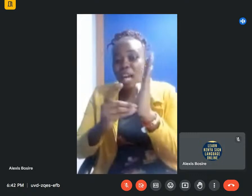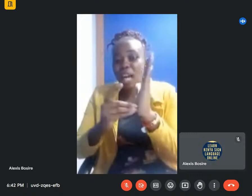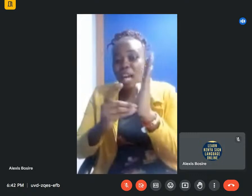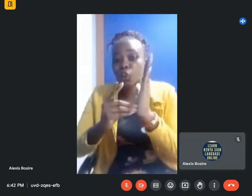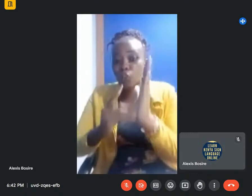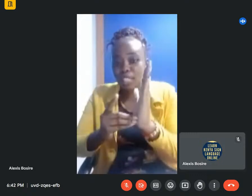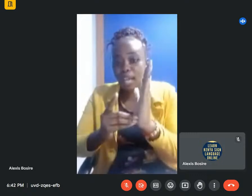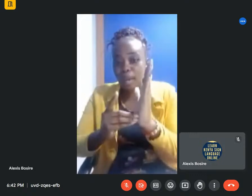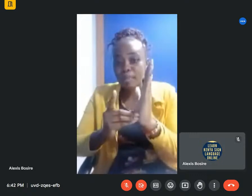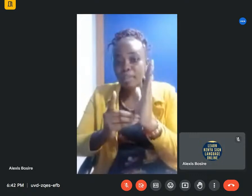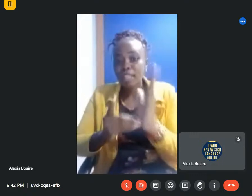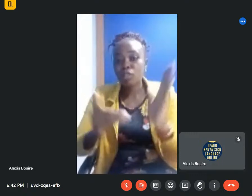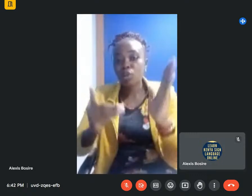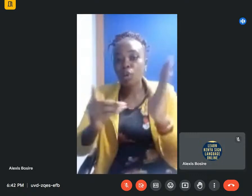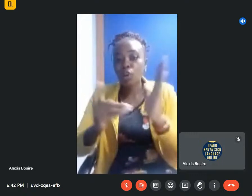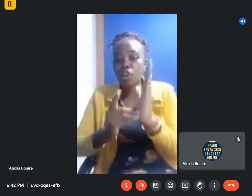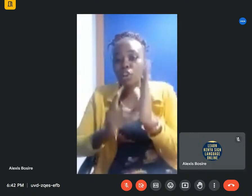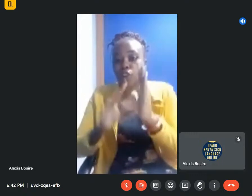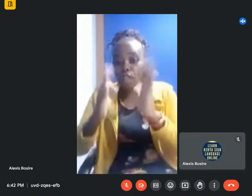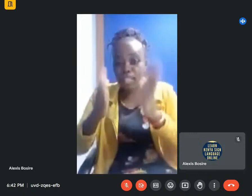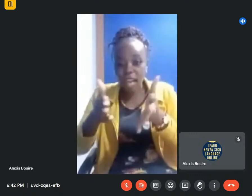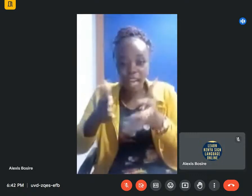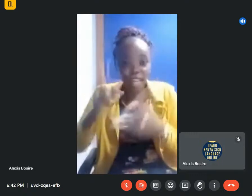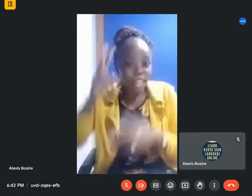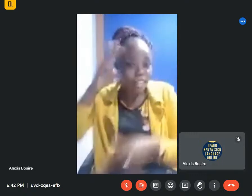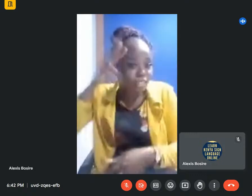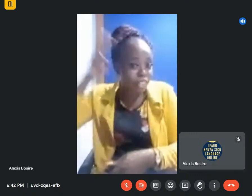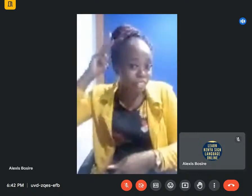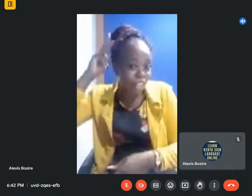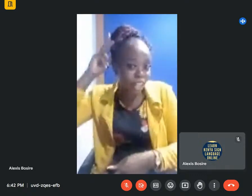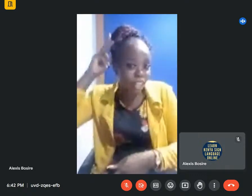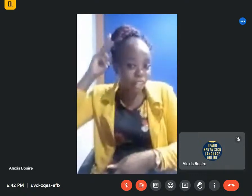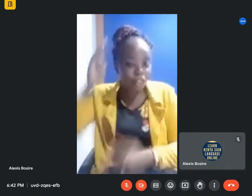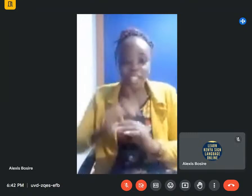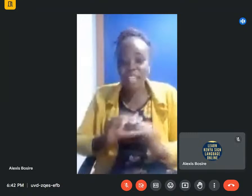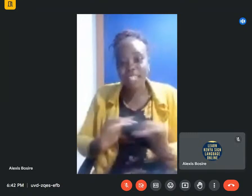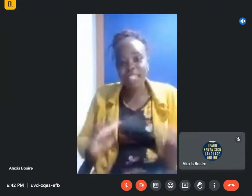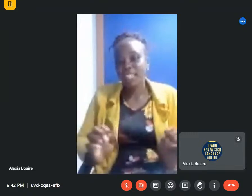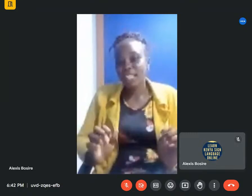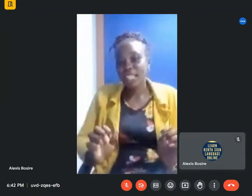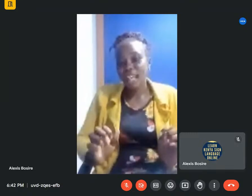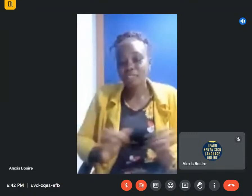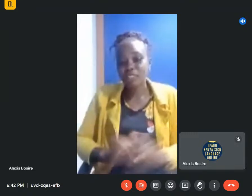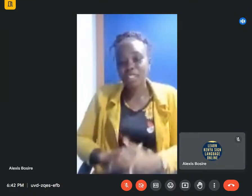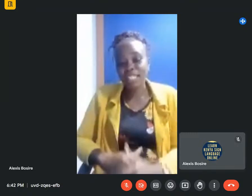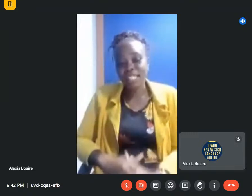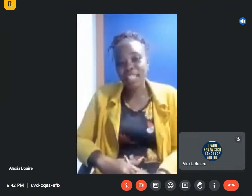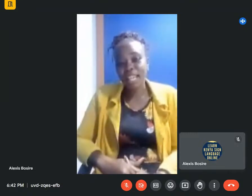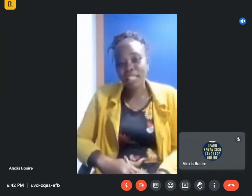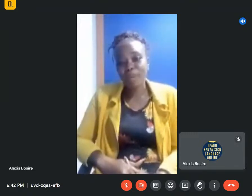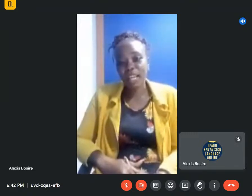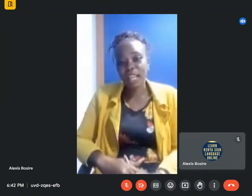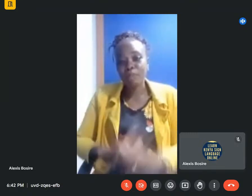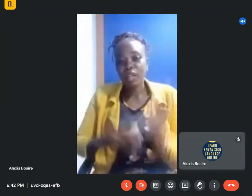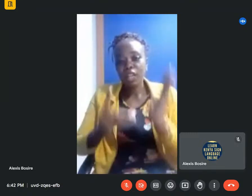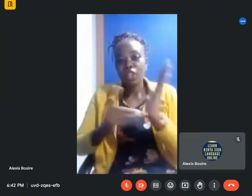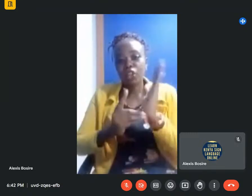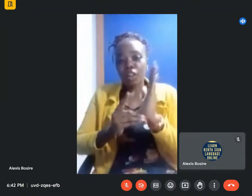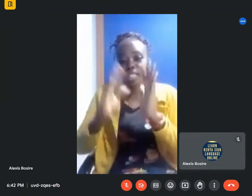for doctor. So, Dr. Vivian, I've already said that's my name.